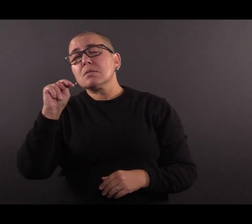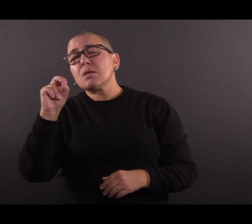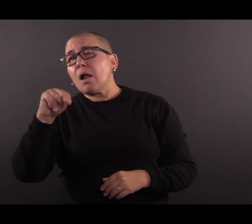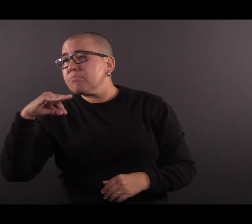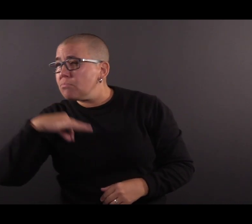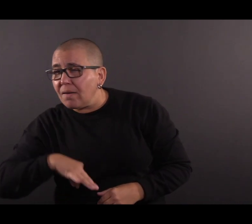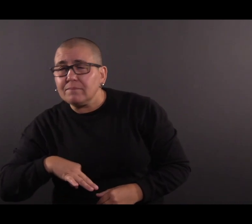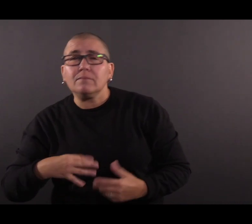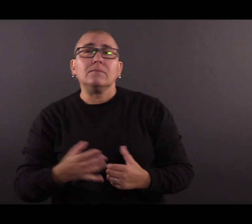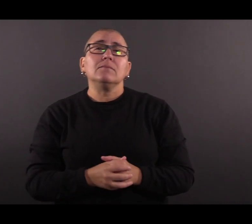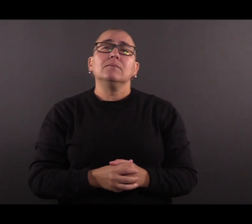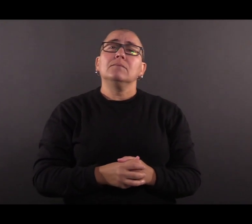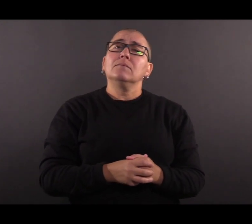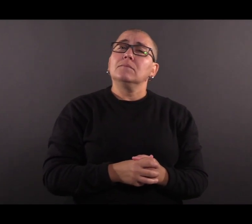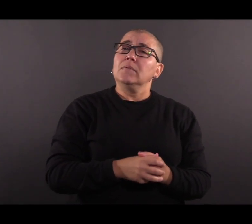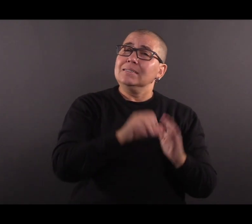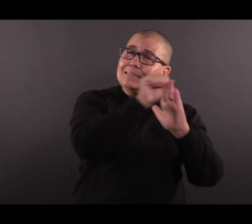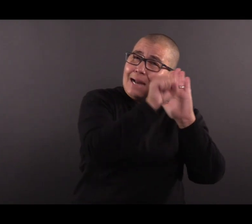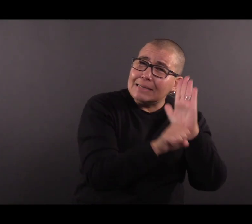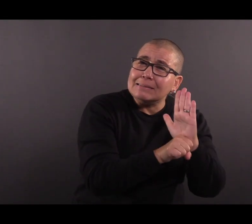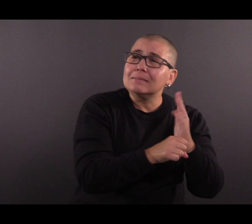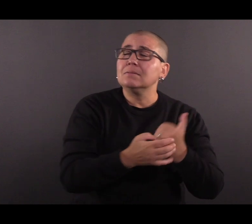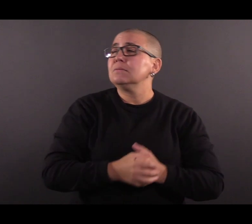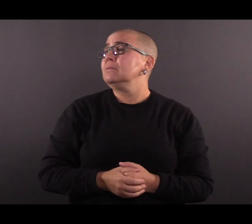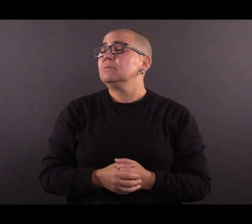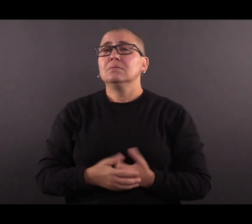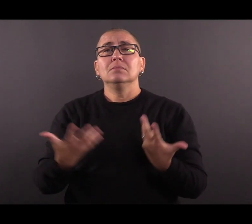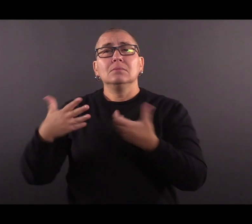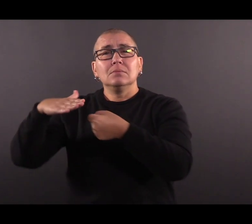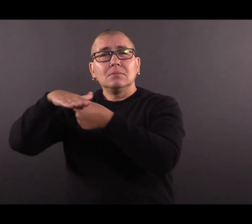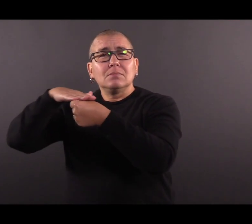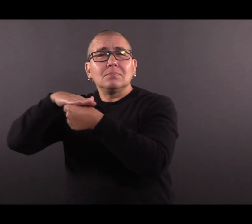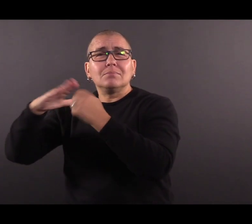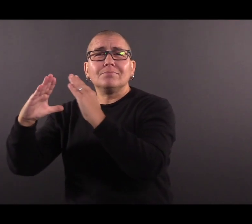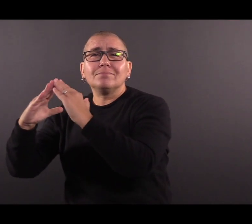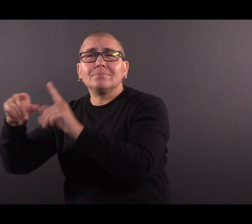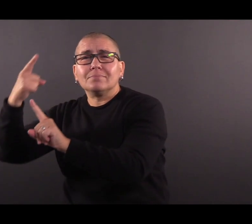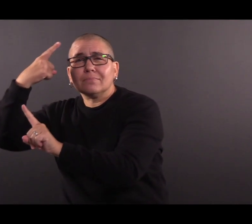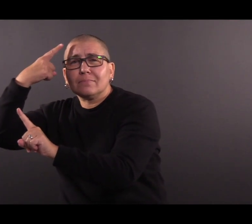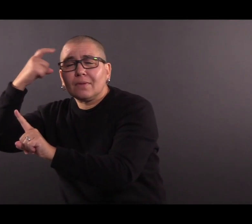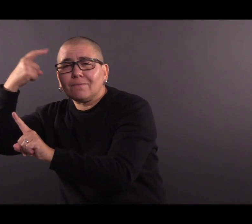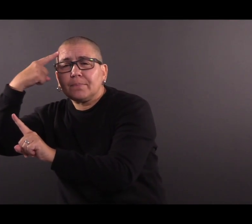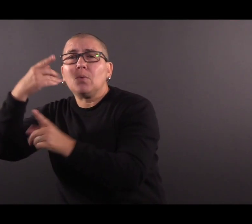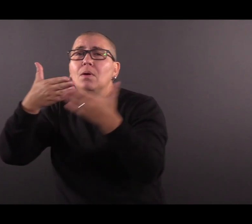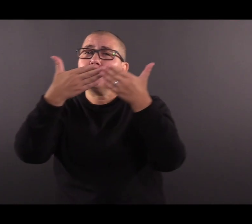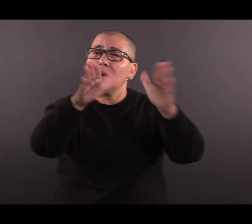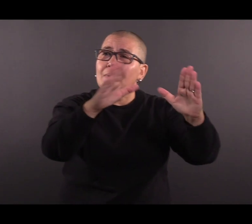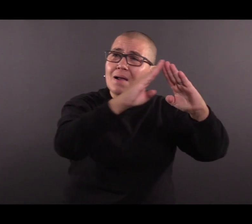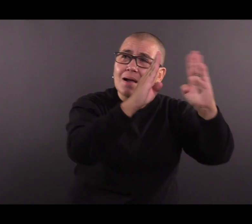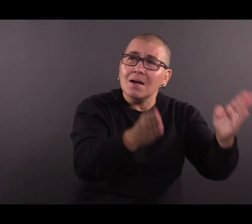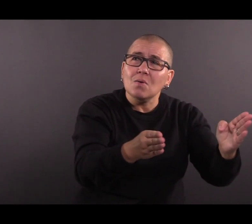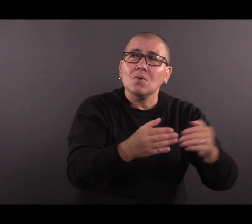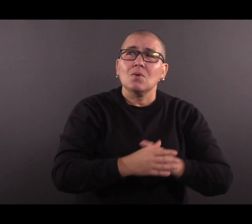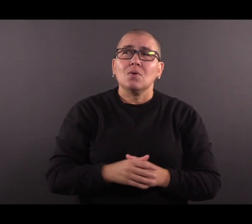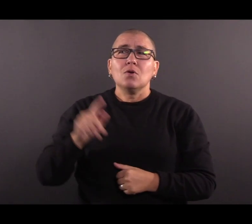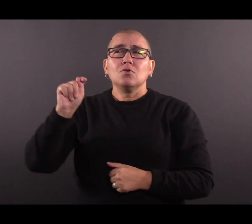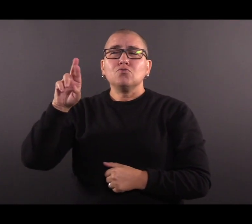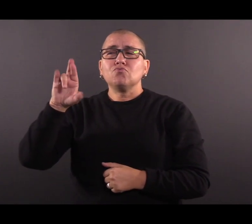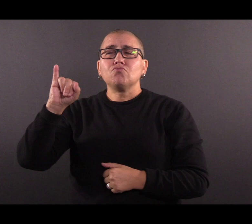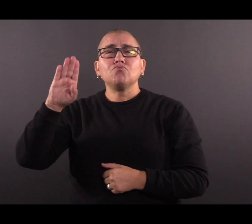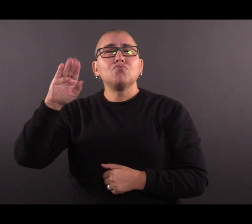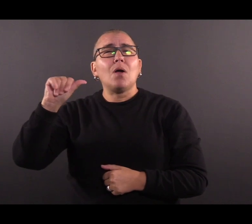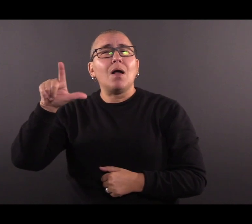states, local governments, public housing authorities, tribes, and tribally designated